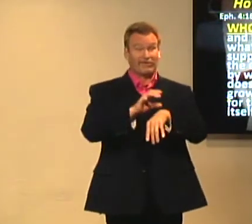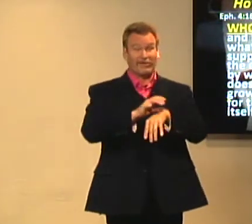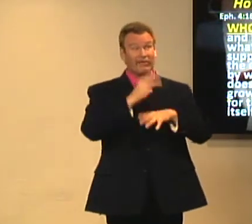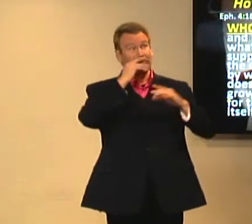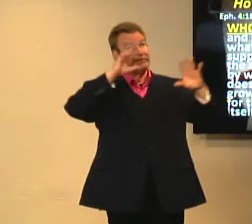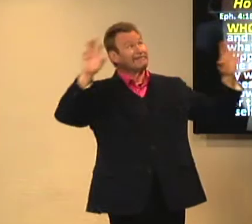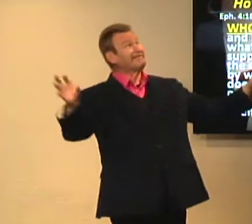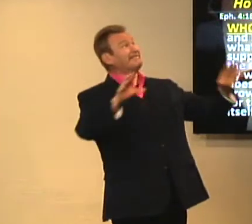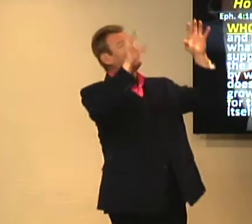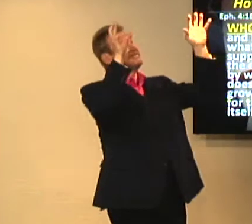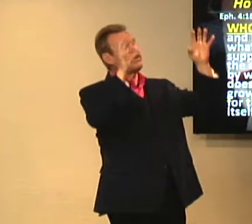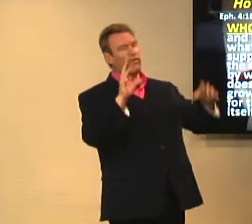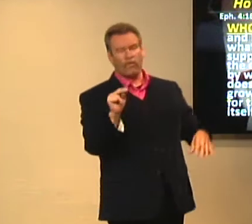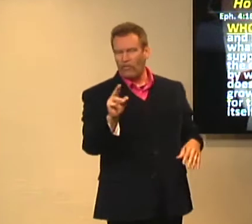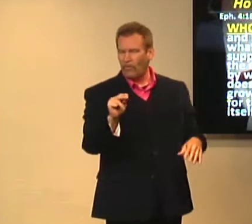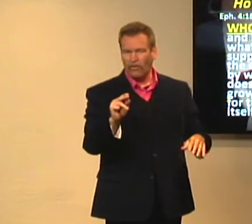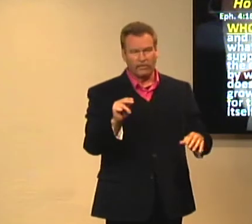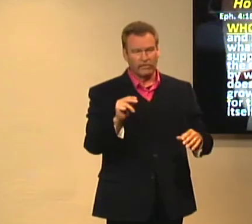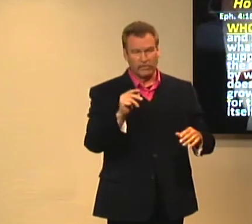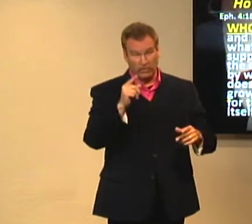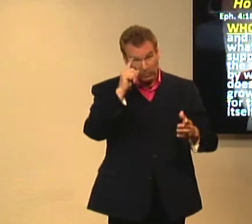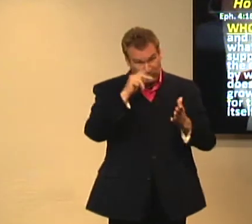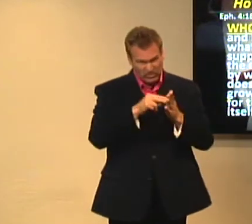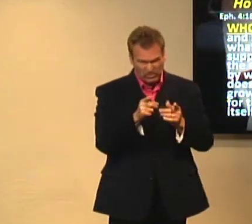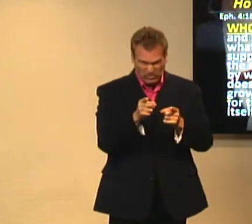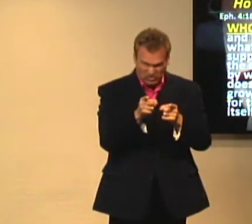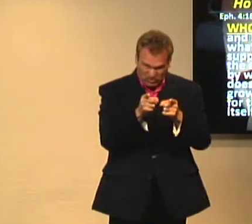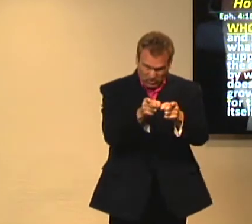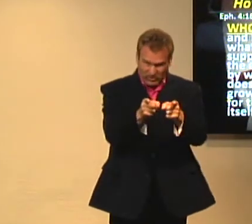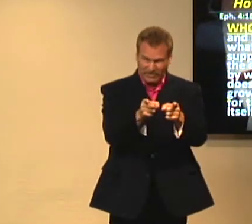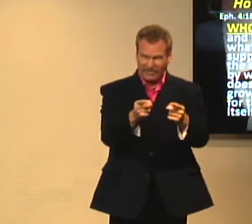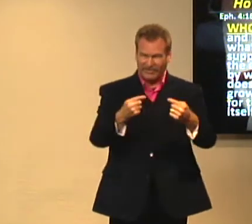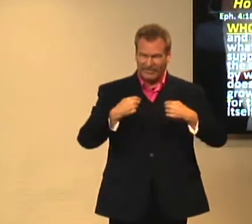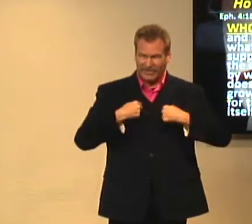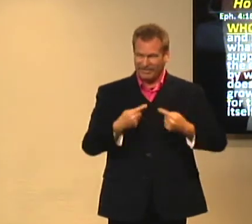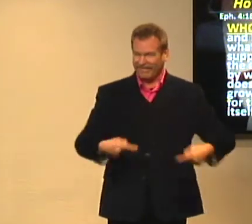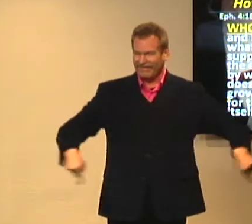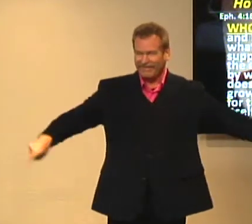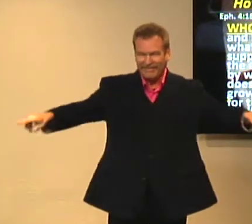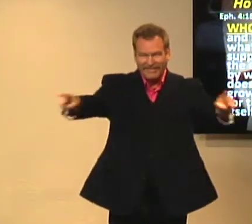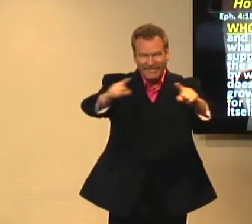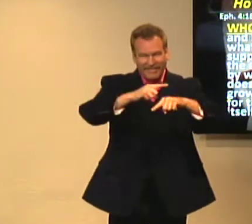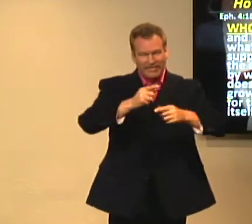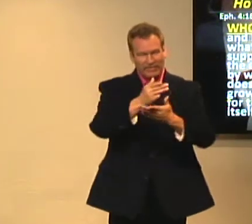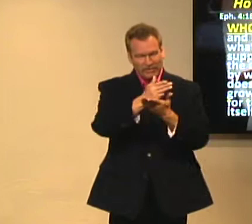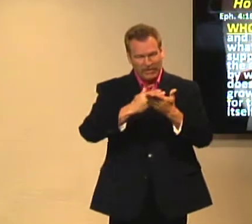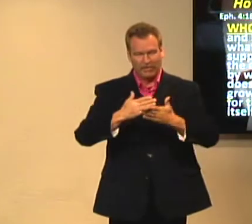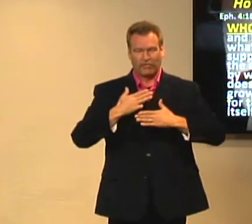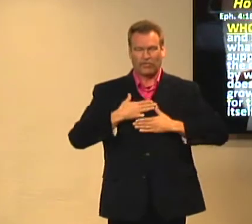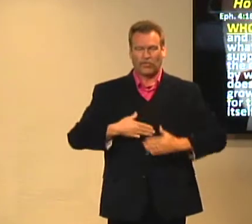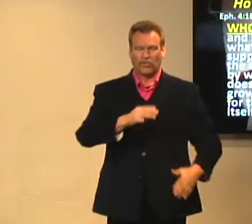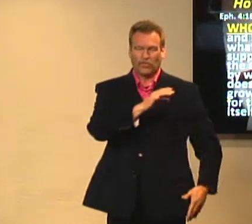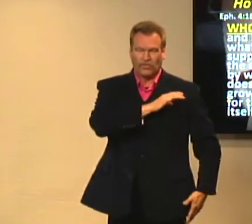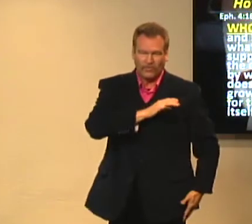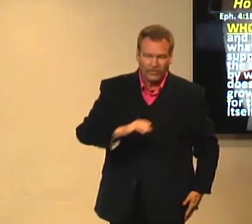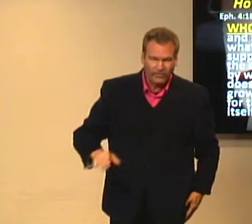Our praise and our worship at church and our decoration, the decoration of the church isn't important. What is important is